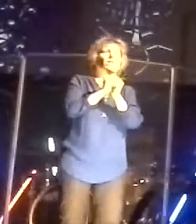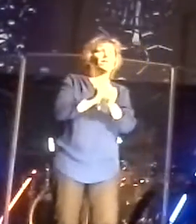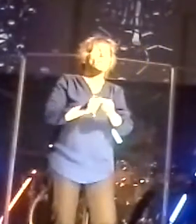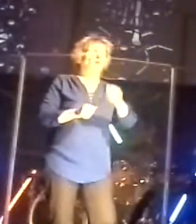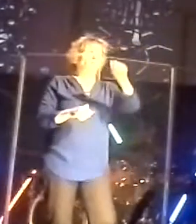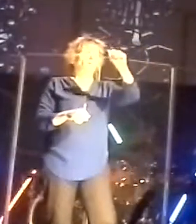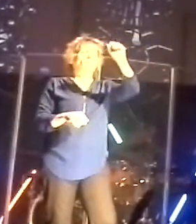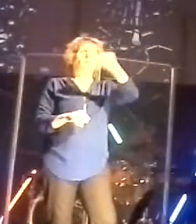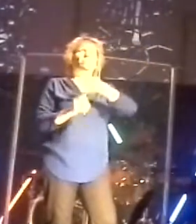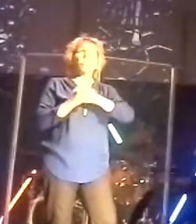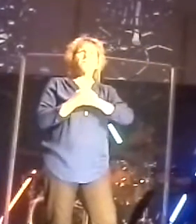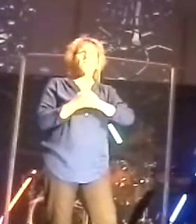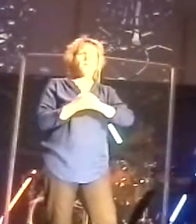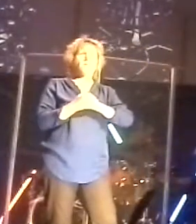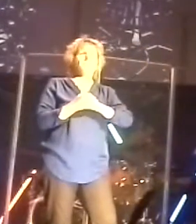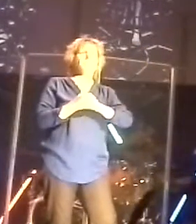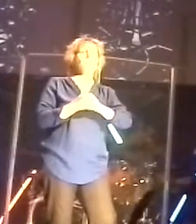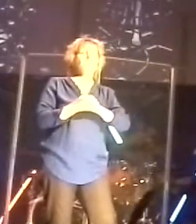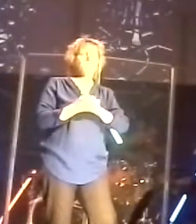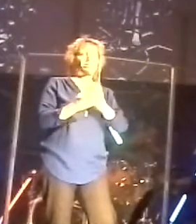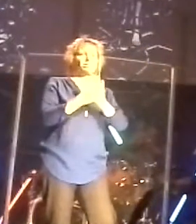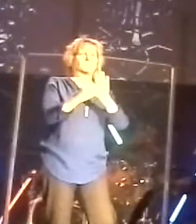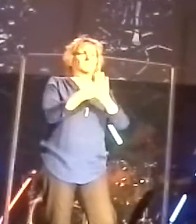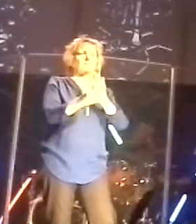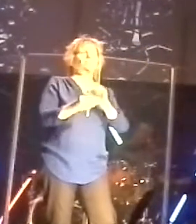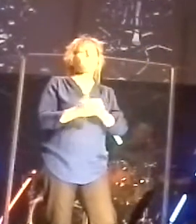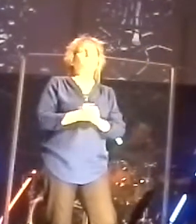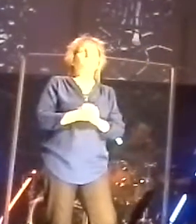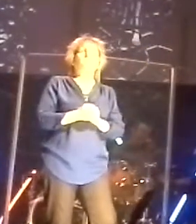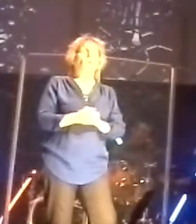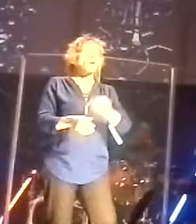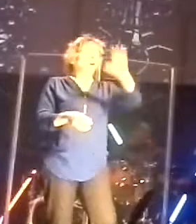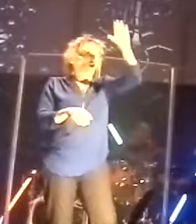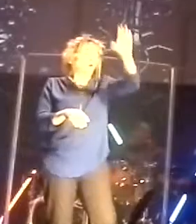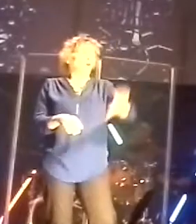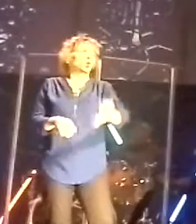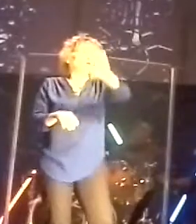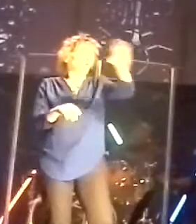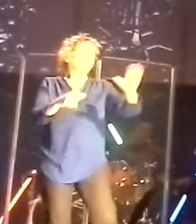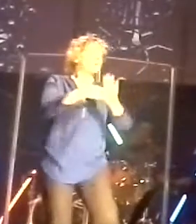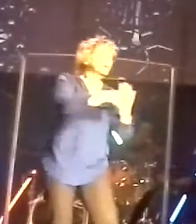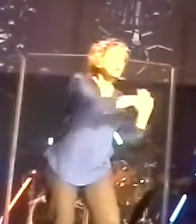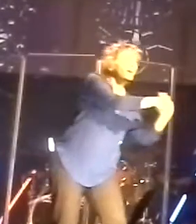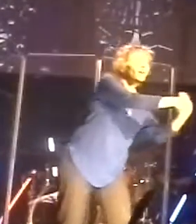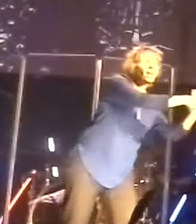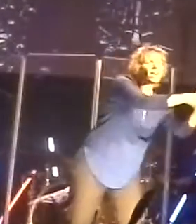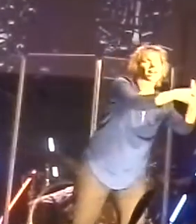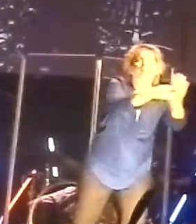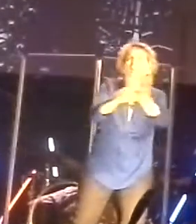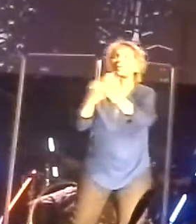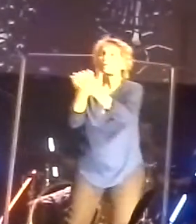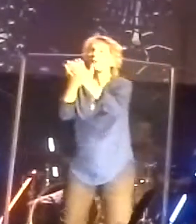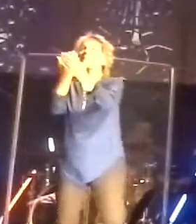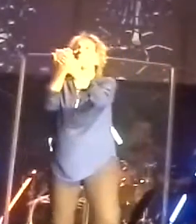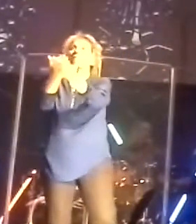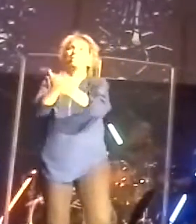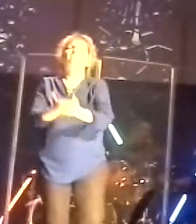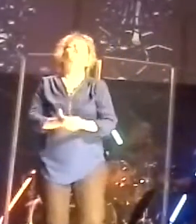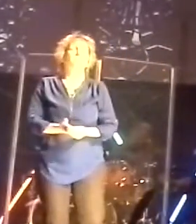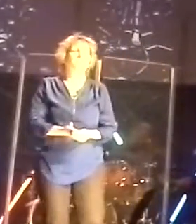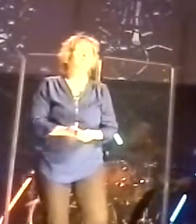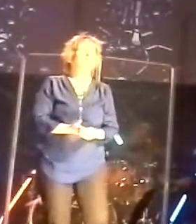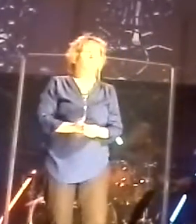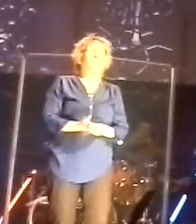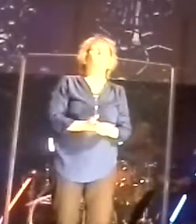The cross has the final word. The cross has the final word.